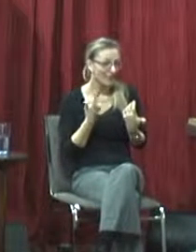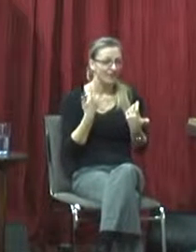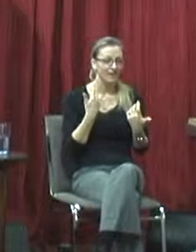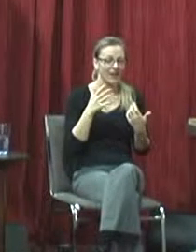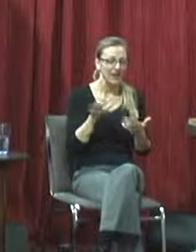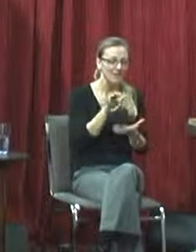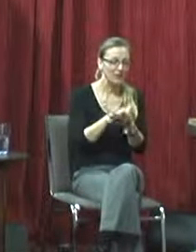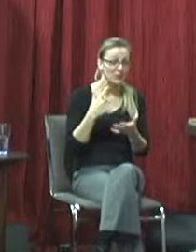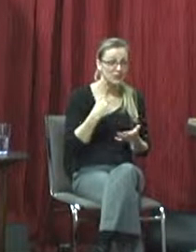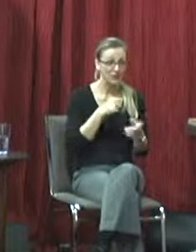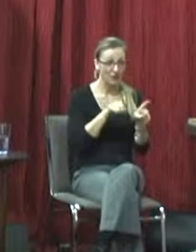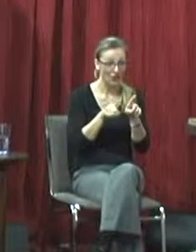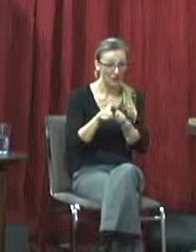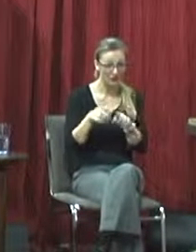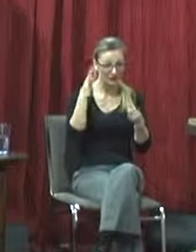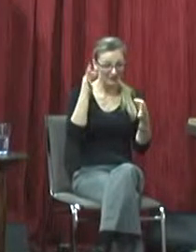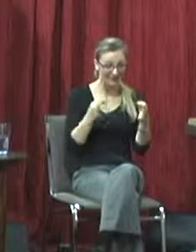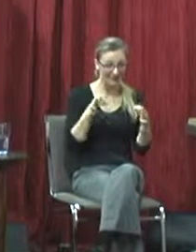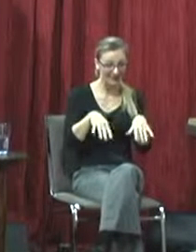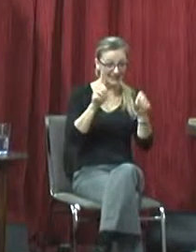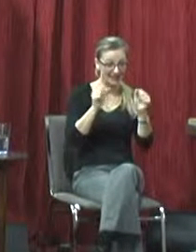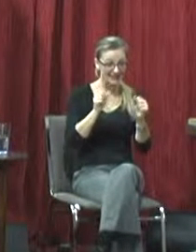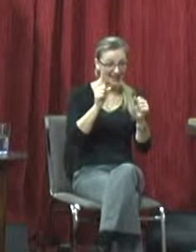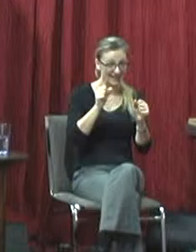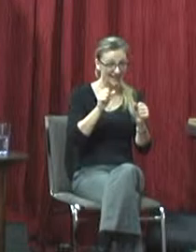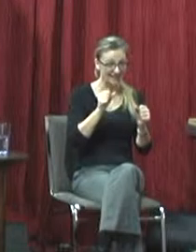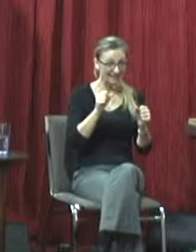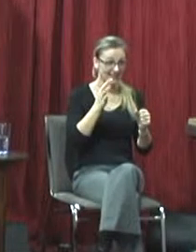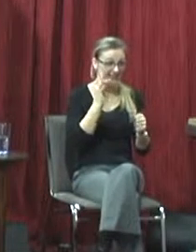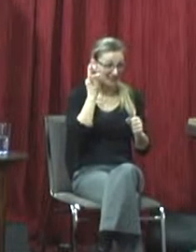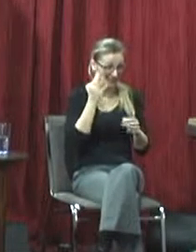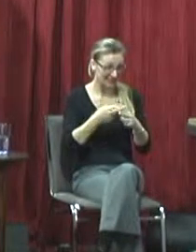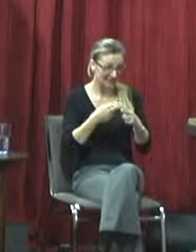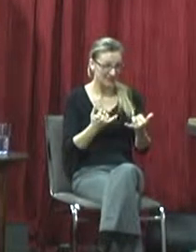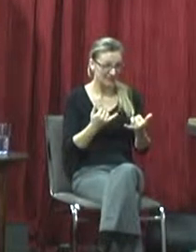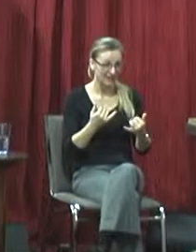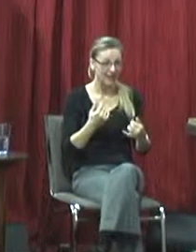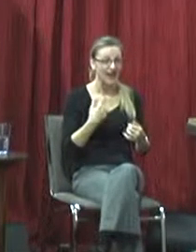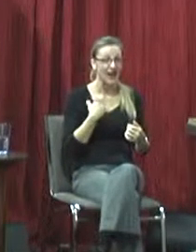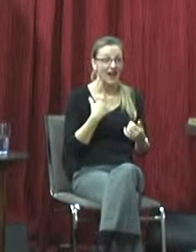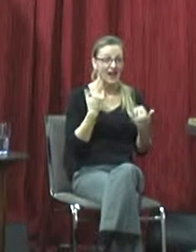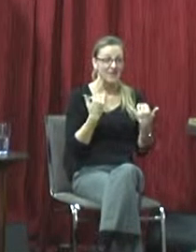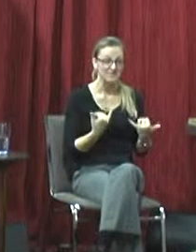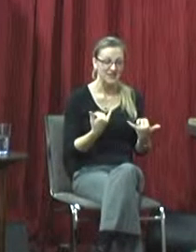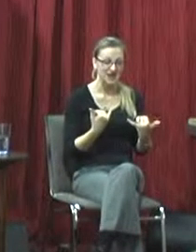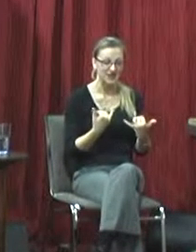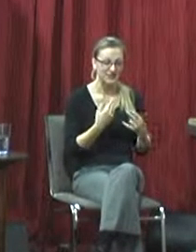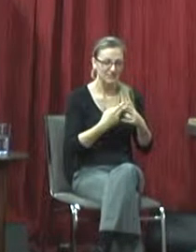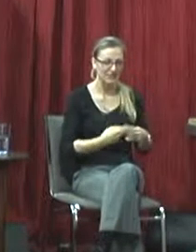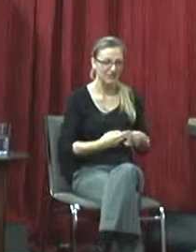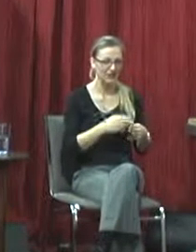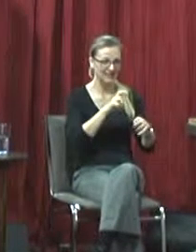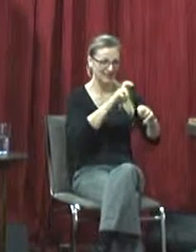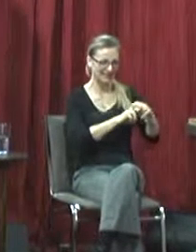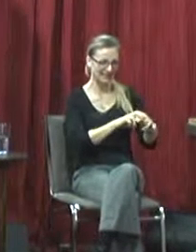we also have decided to take Native American names. I am now to be called King Shiva.